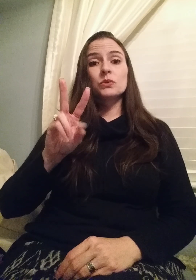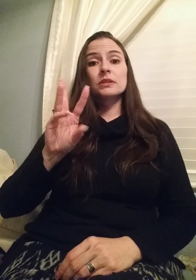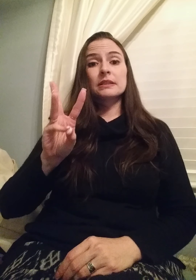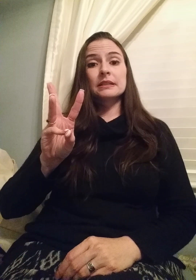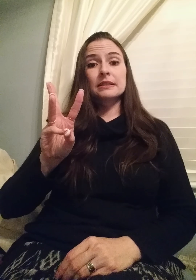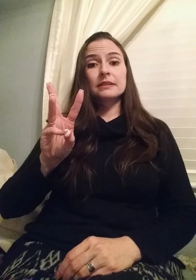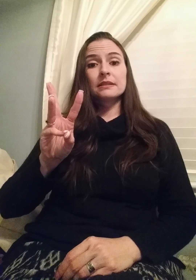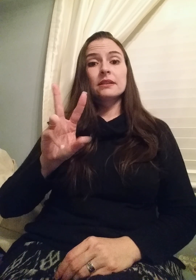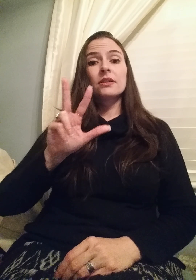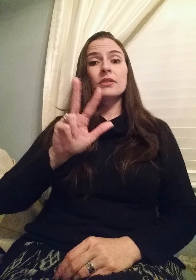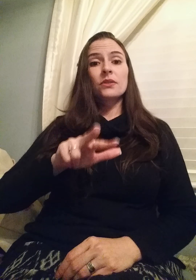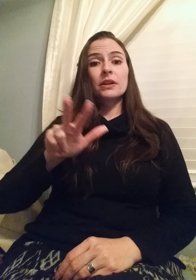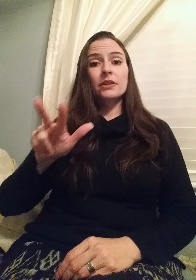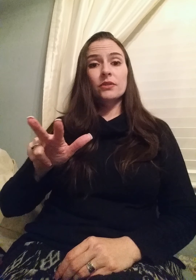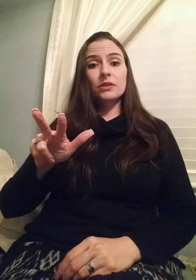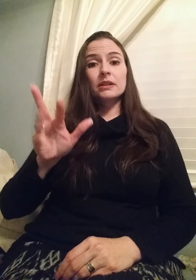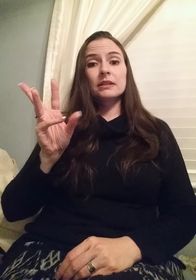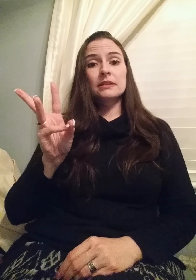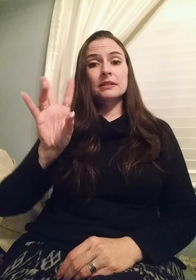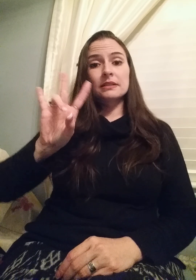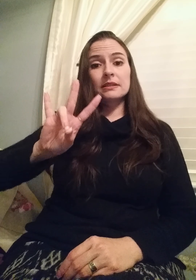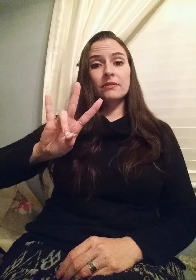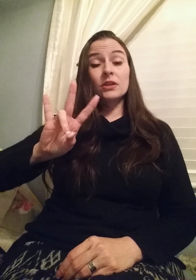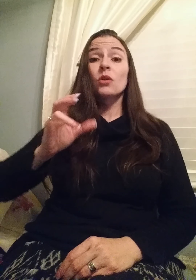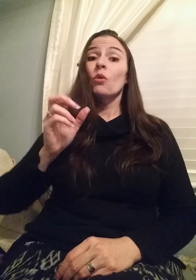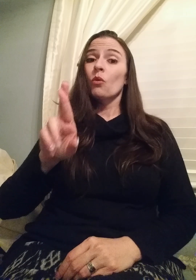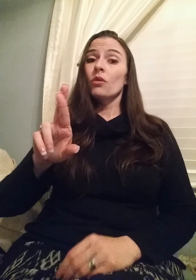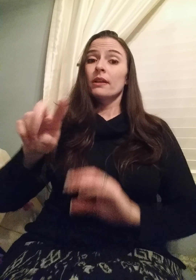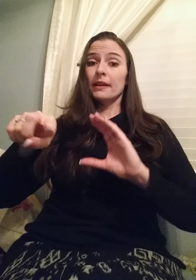832-326-3367 or at my email address,